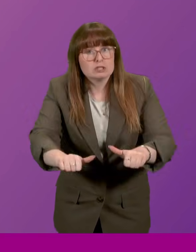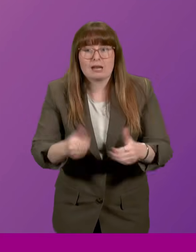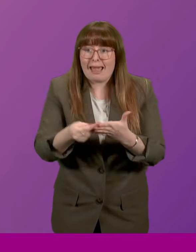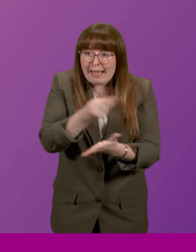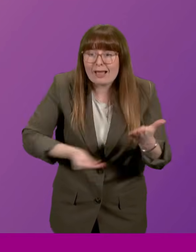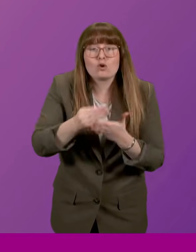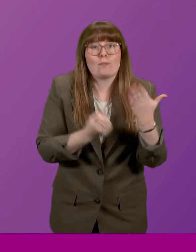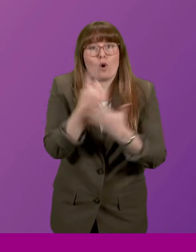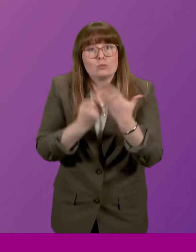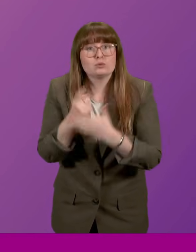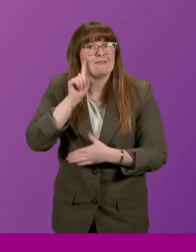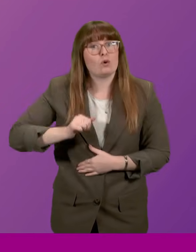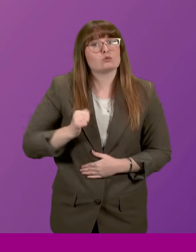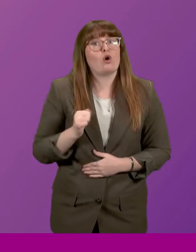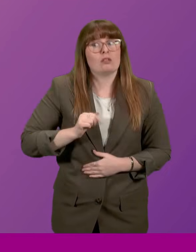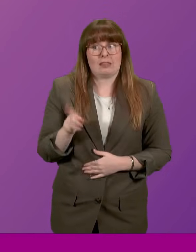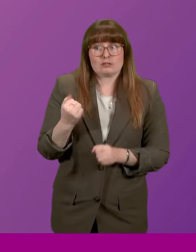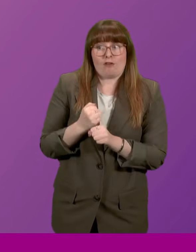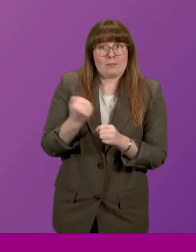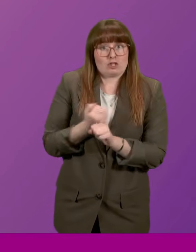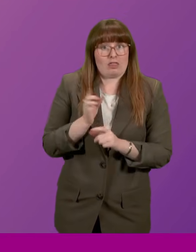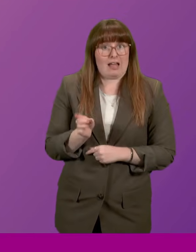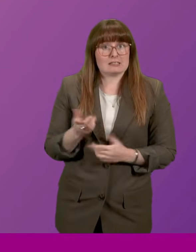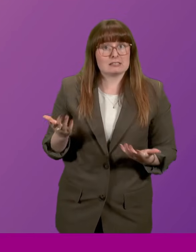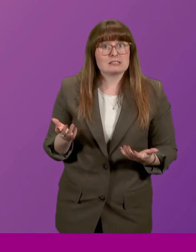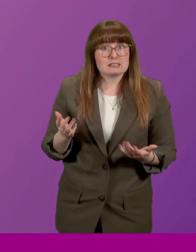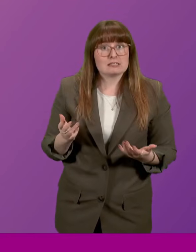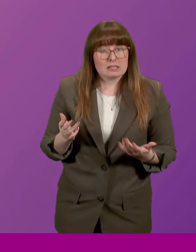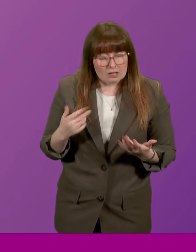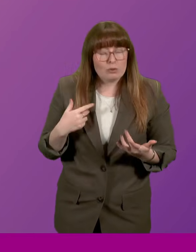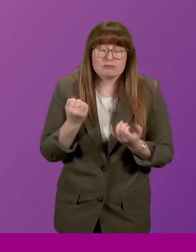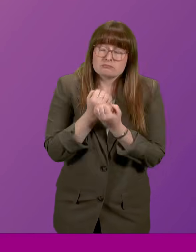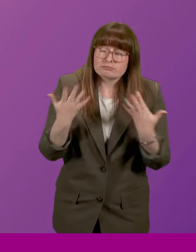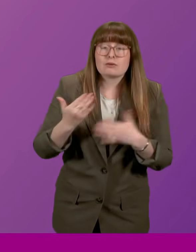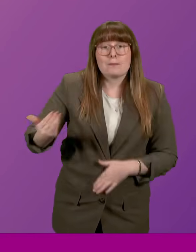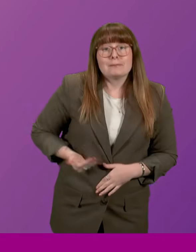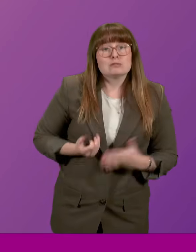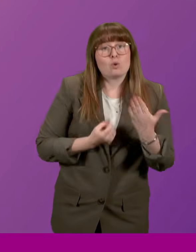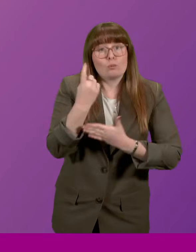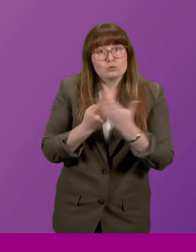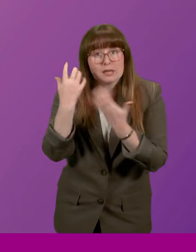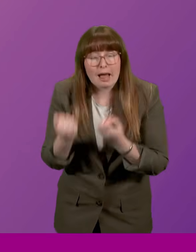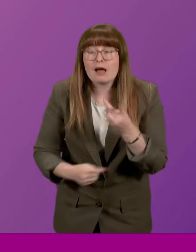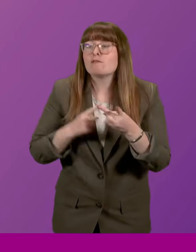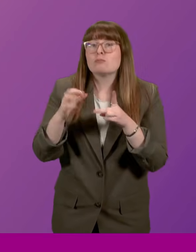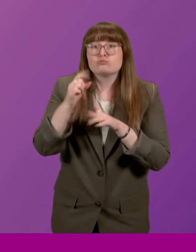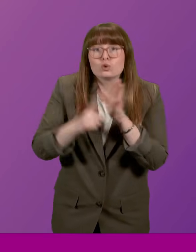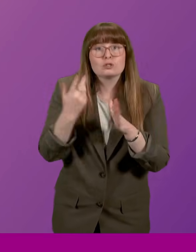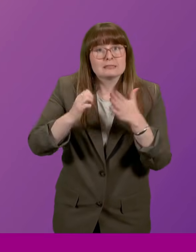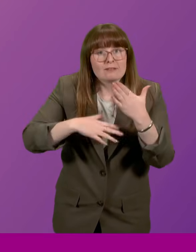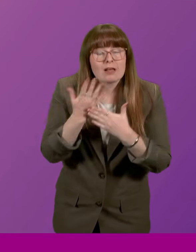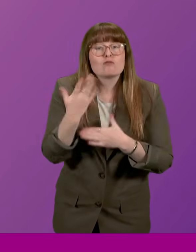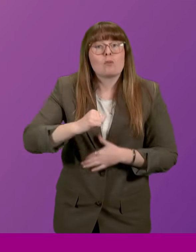for Scotland. That is what the Government has done. And there are a range of business opportunities and projects that have been developed by